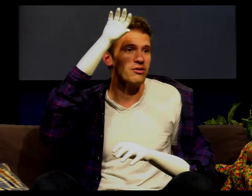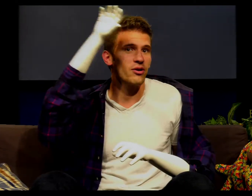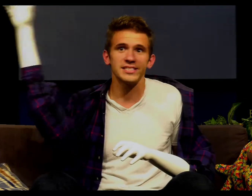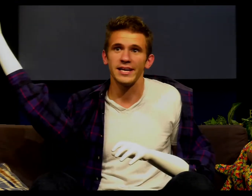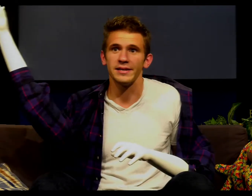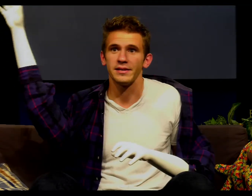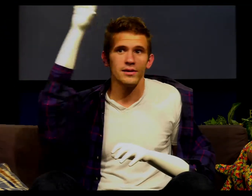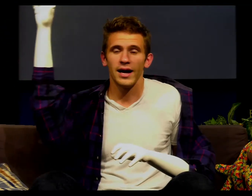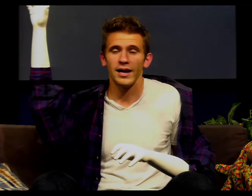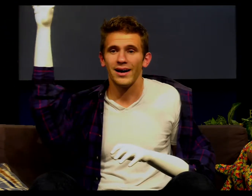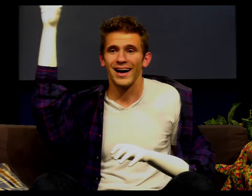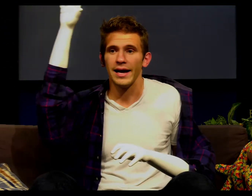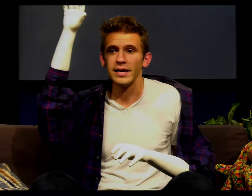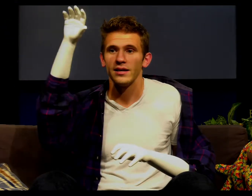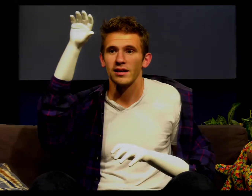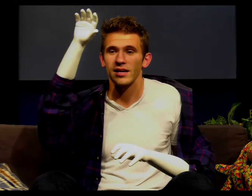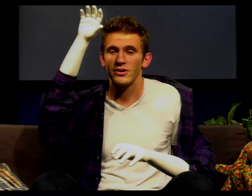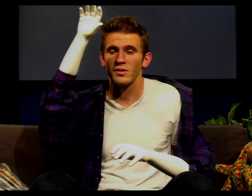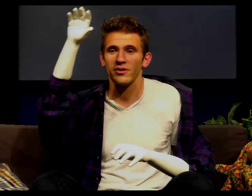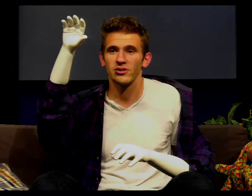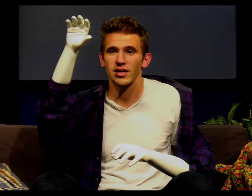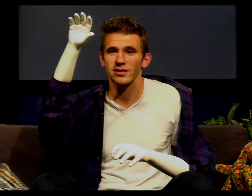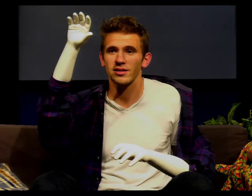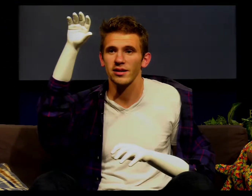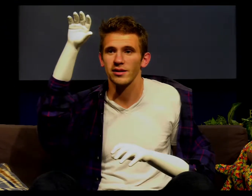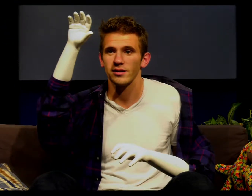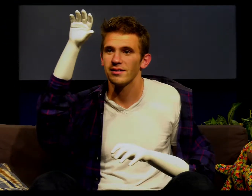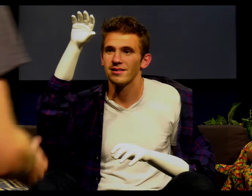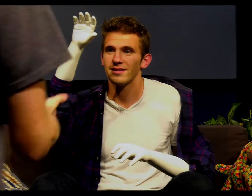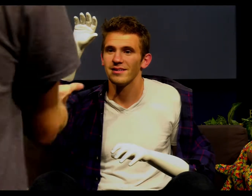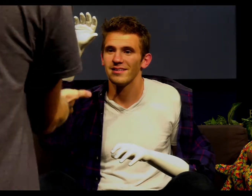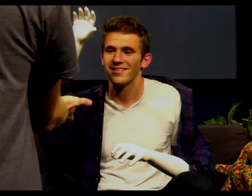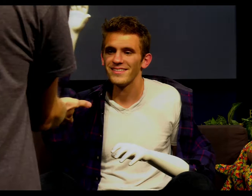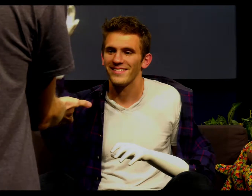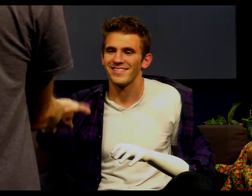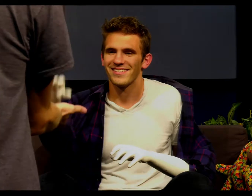Hi. I have a question. Hi. Can you come here for a second, sir?